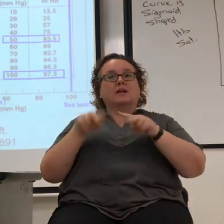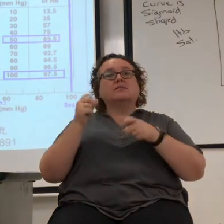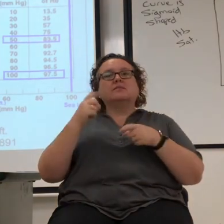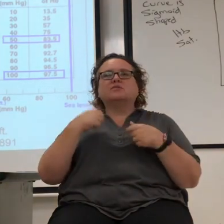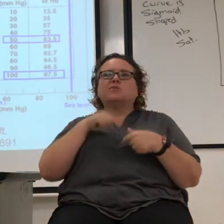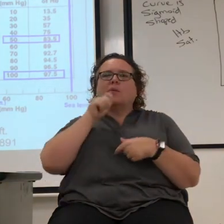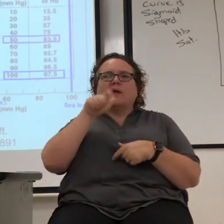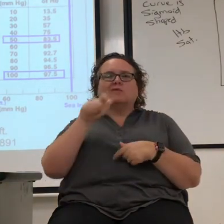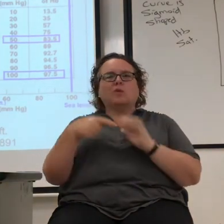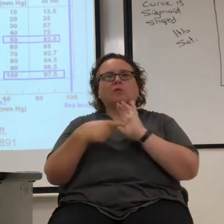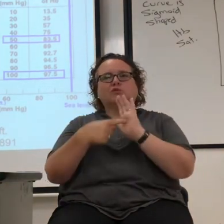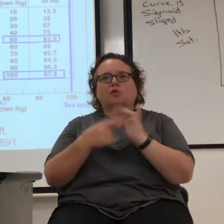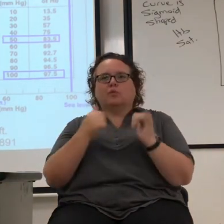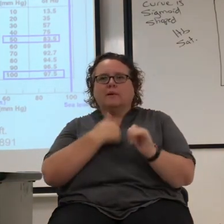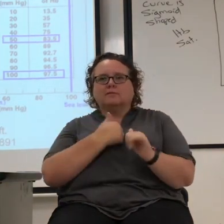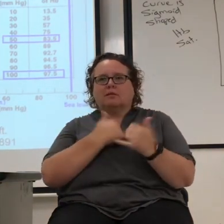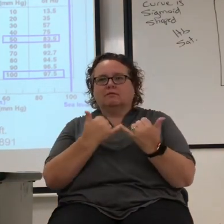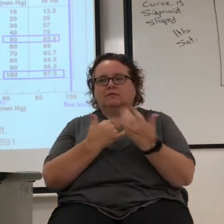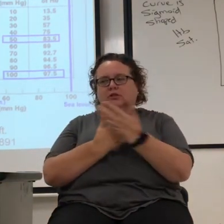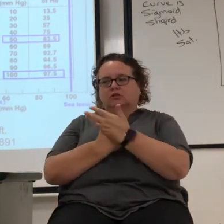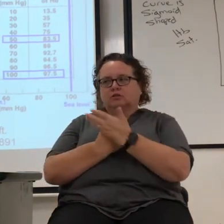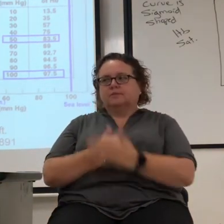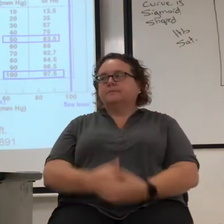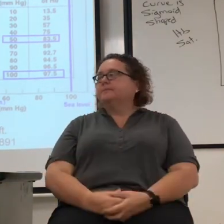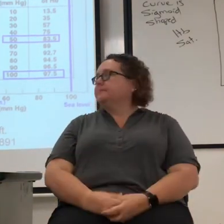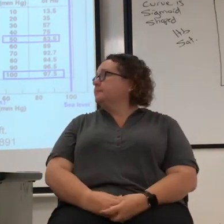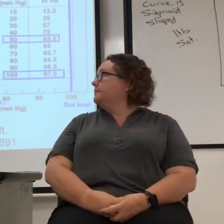have to, I'll just show you right here.